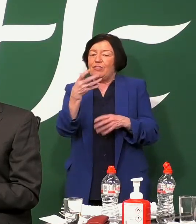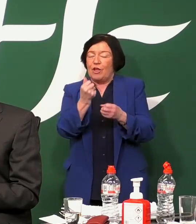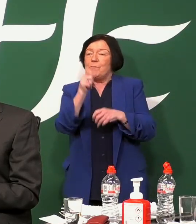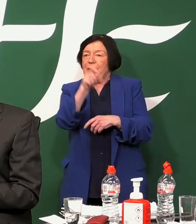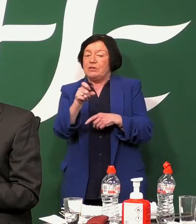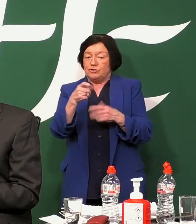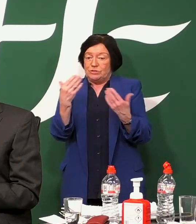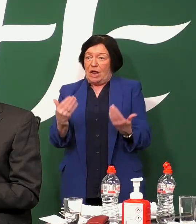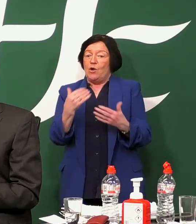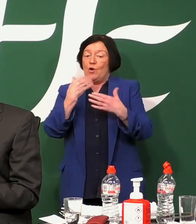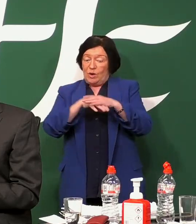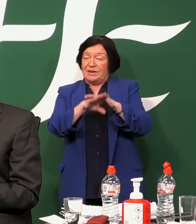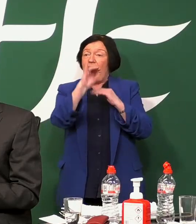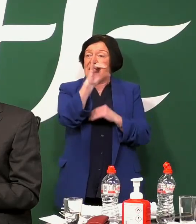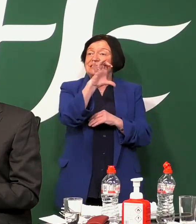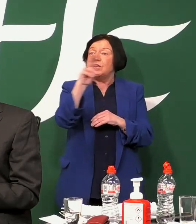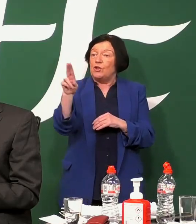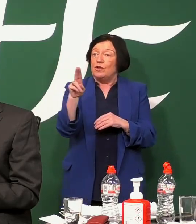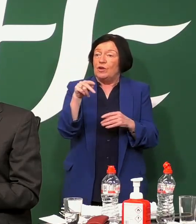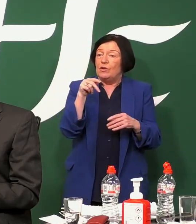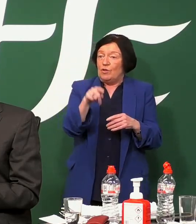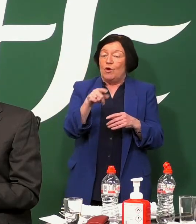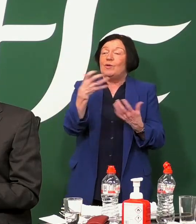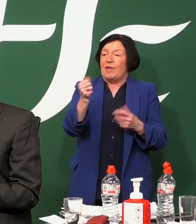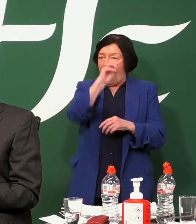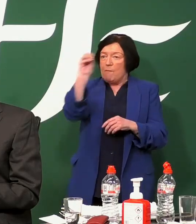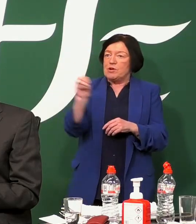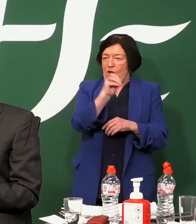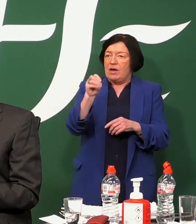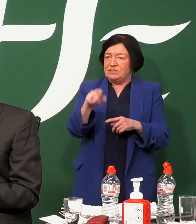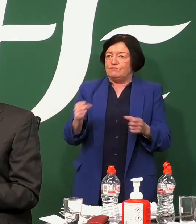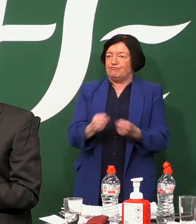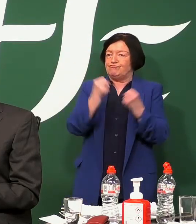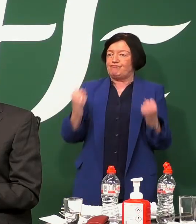patients currently going into our ICU where Omicron is the dominant virus.